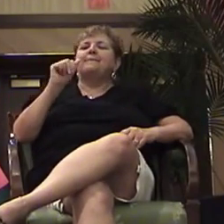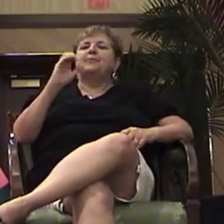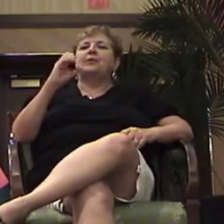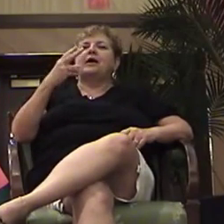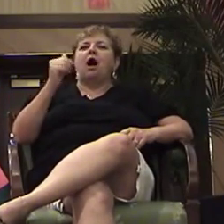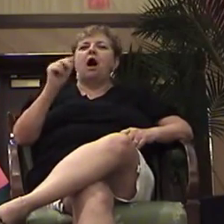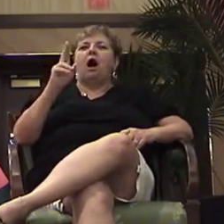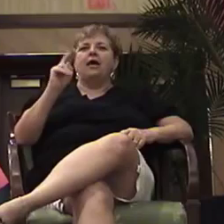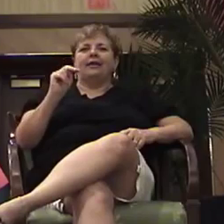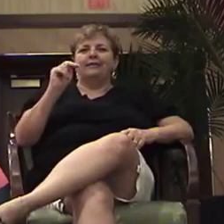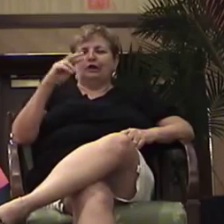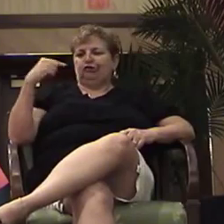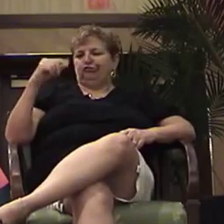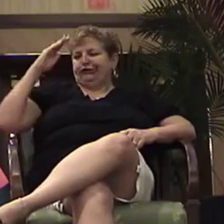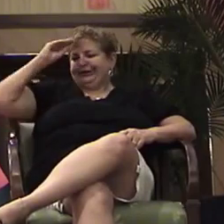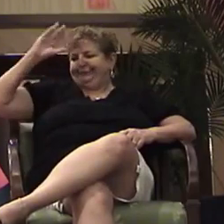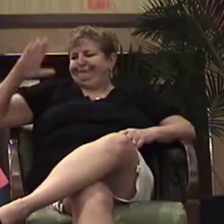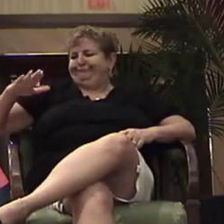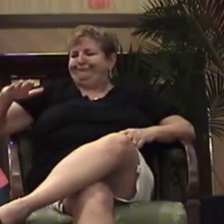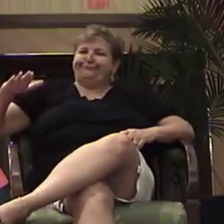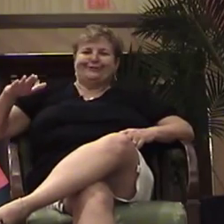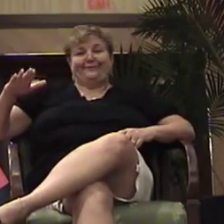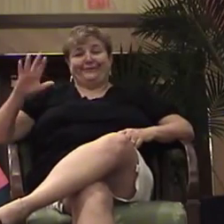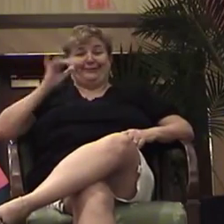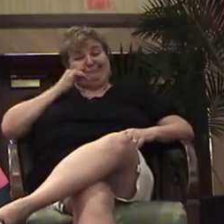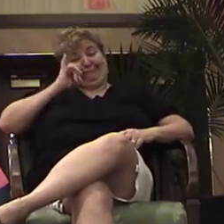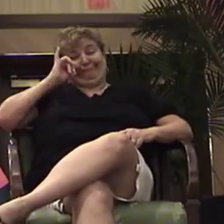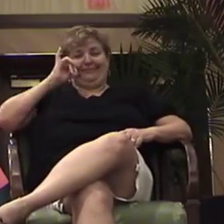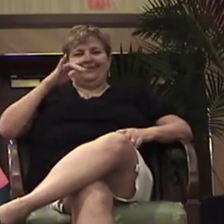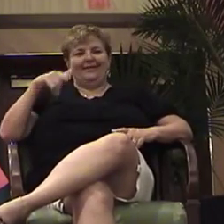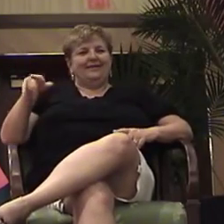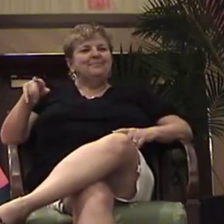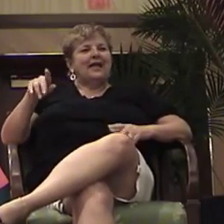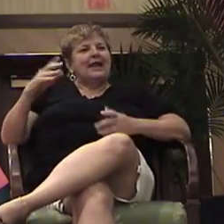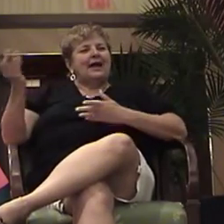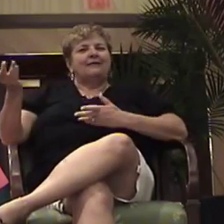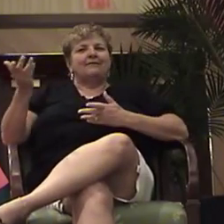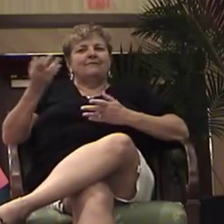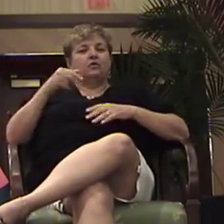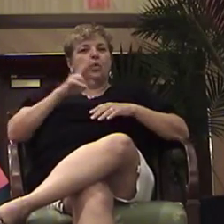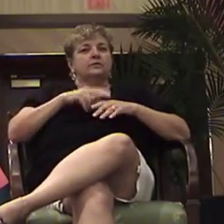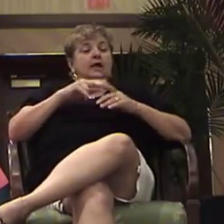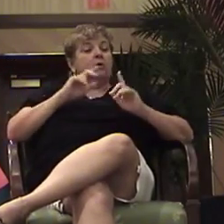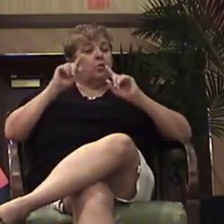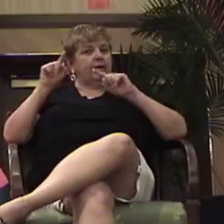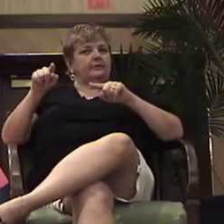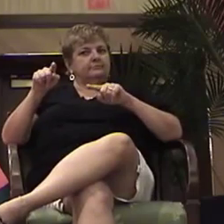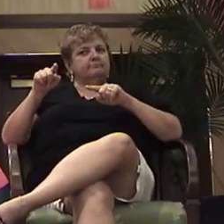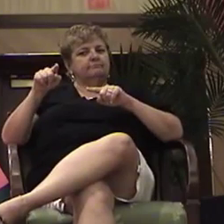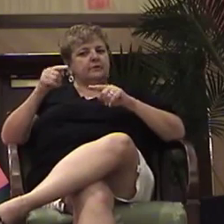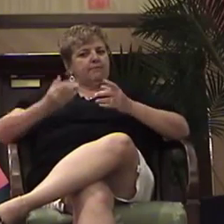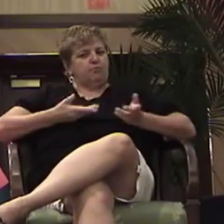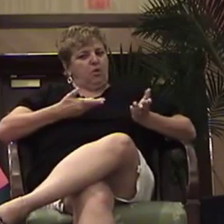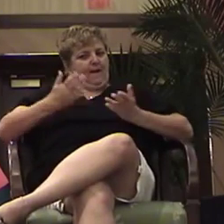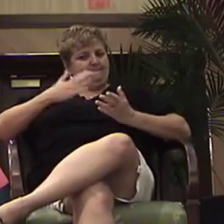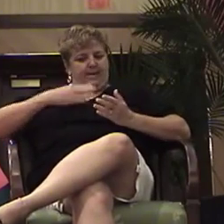And of course I took my bottle to go over there because it was out, you know, in the boonies, and there was no liquor